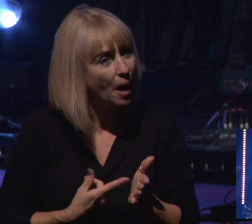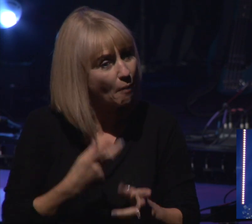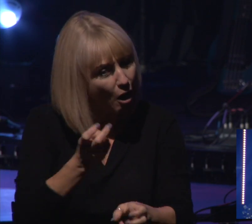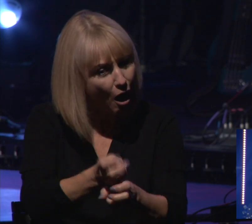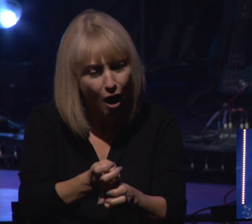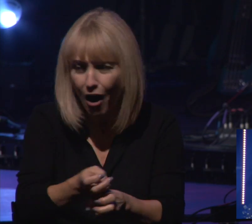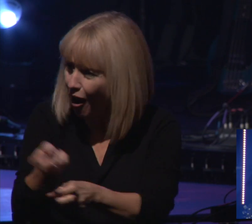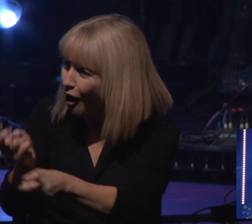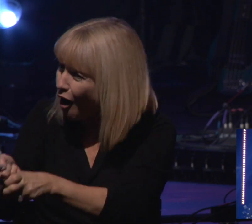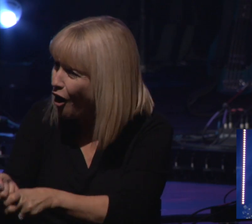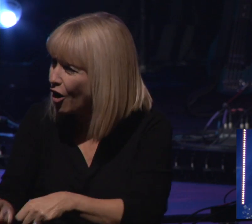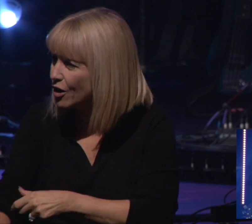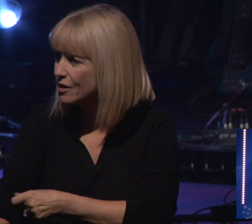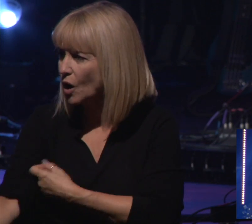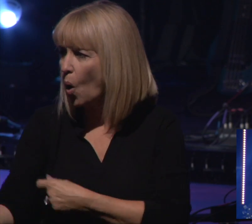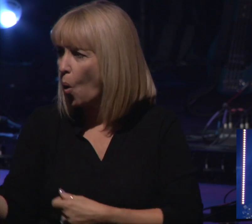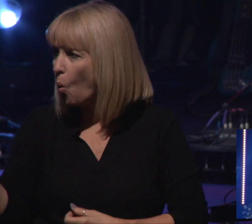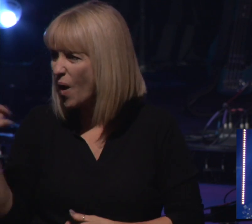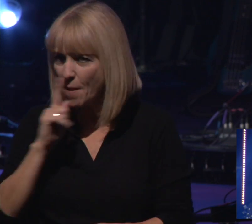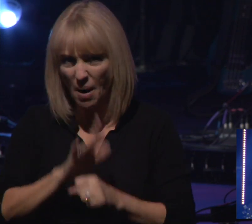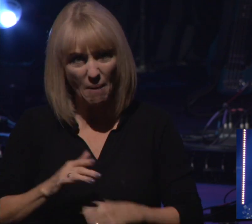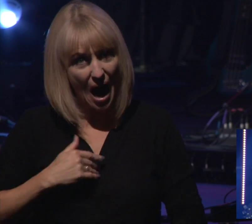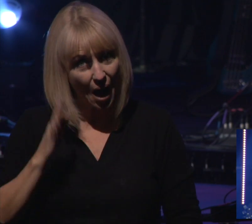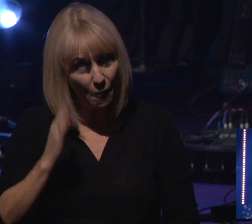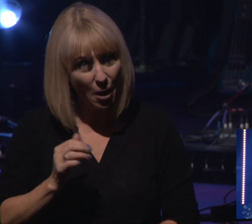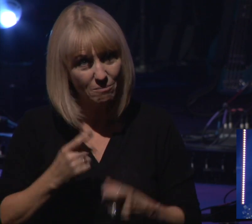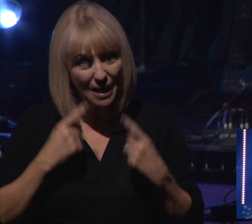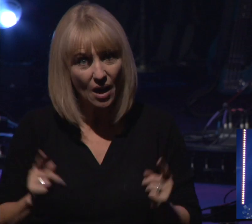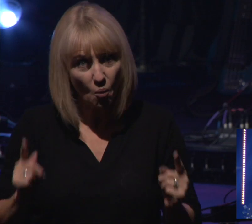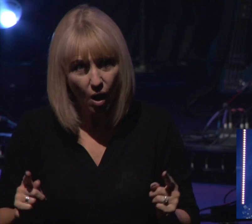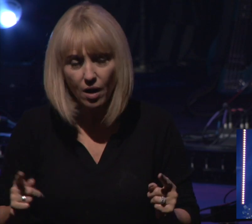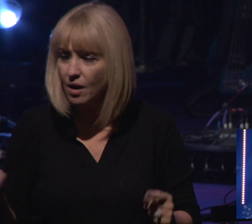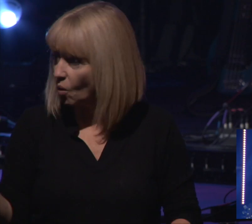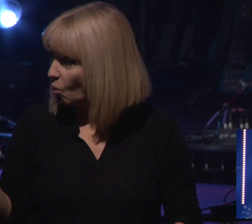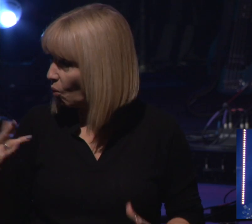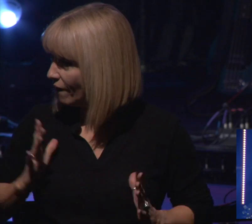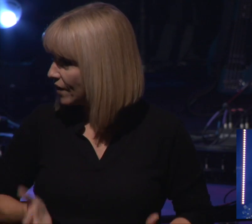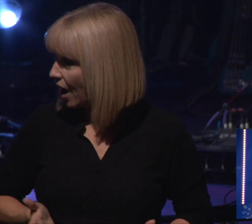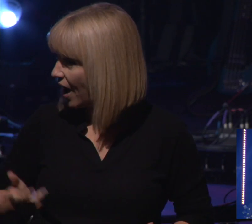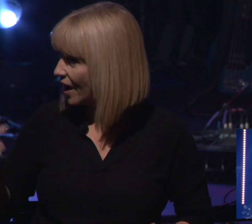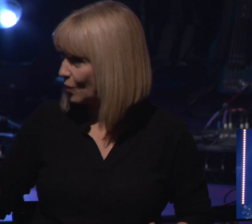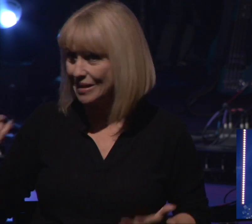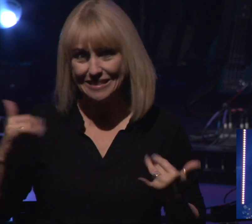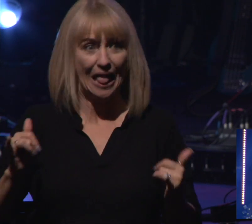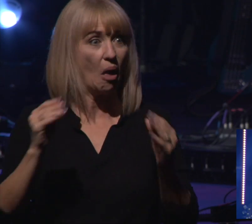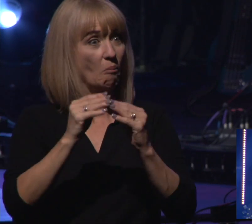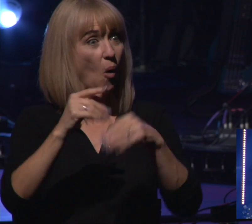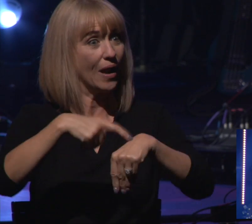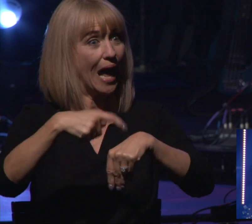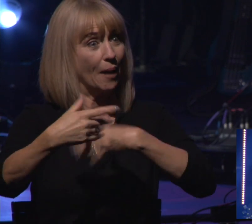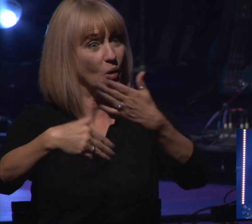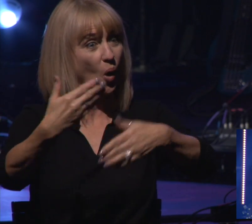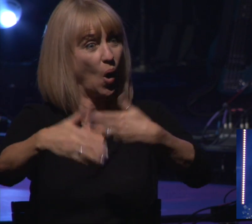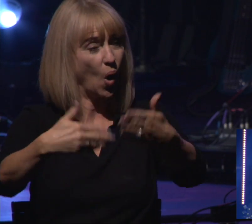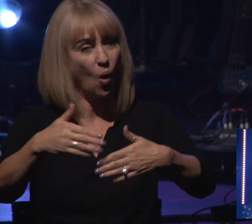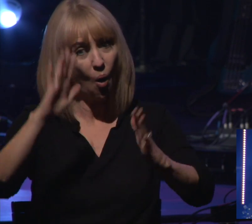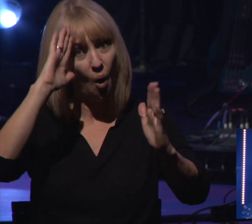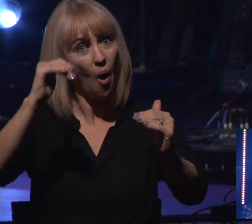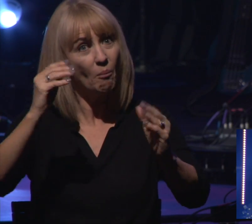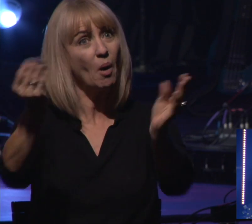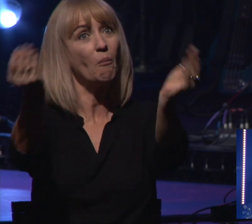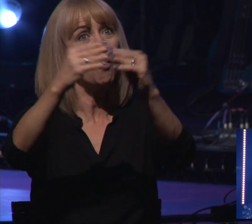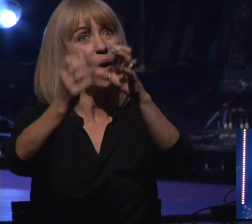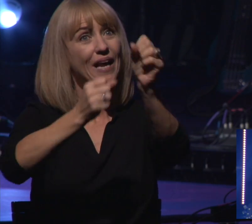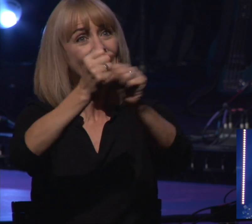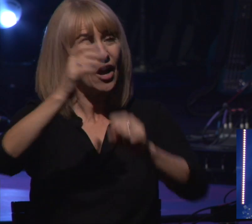hard. But it's like, we are going to make this work, so help me. And working. We're doing it so far. We got a ways to